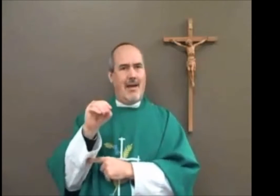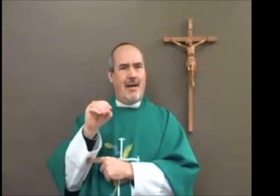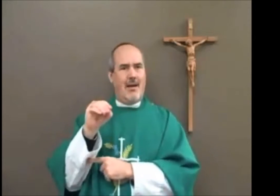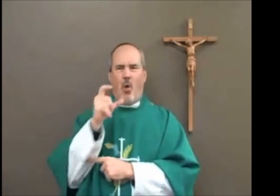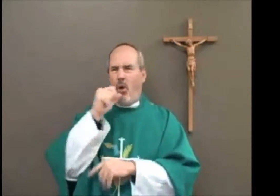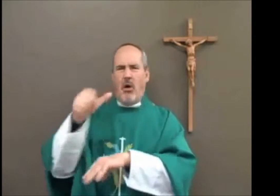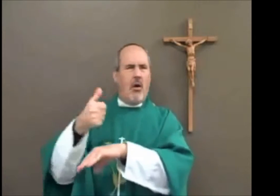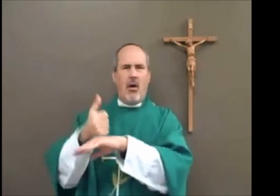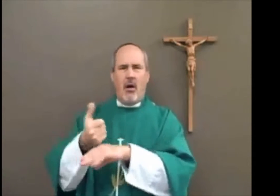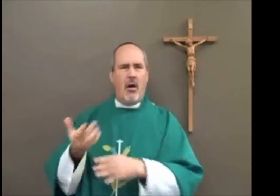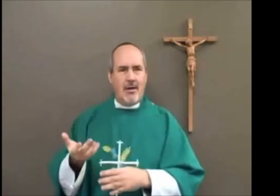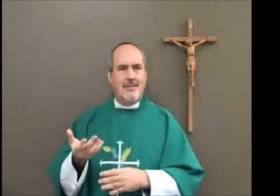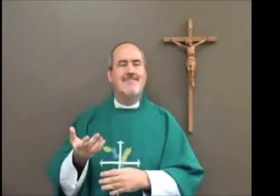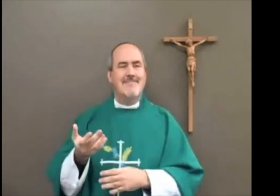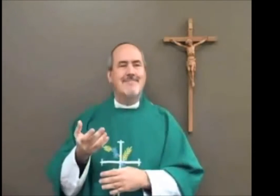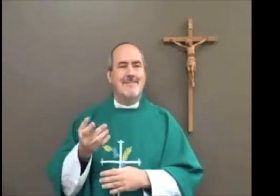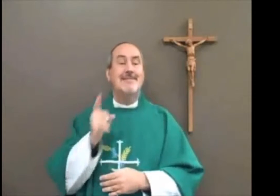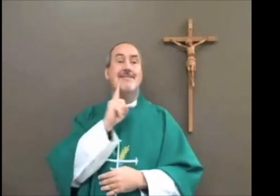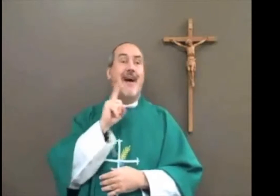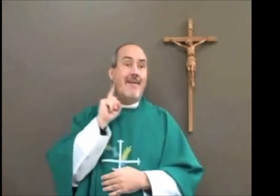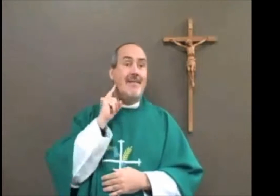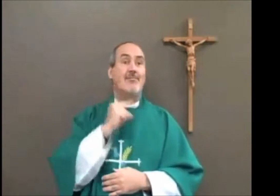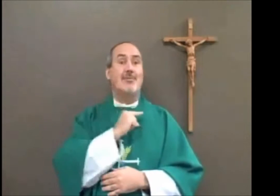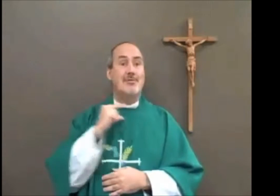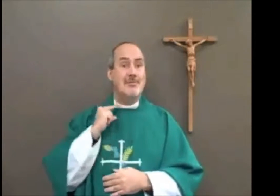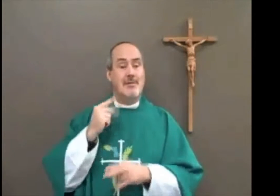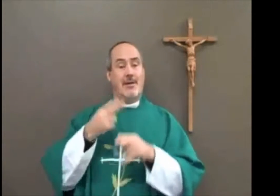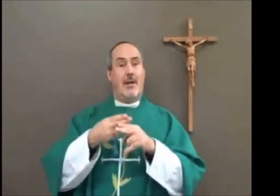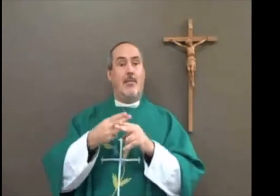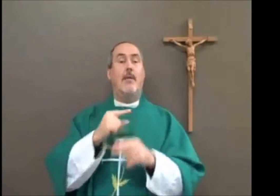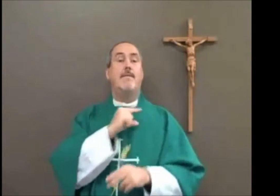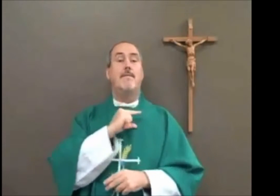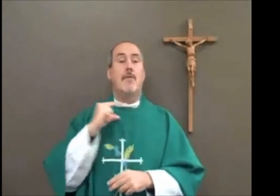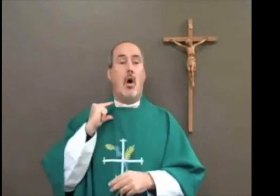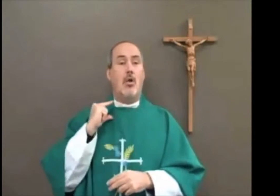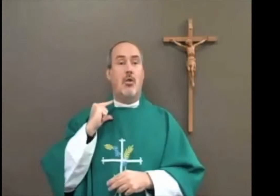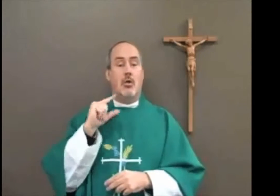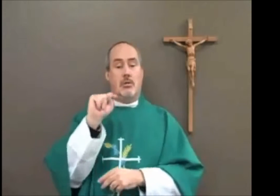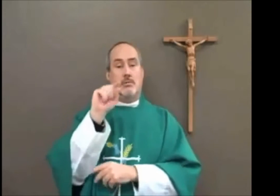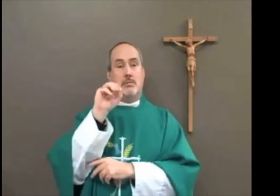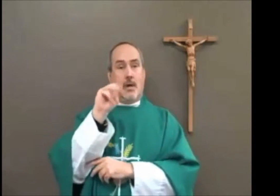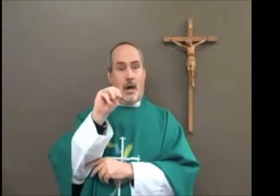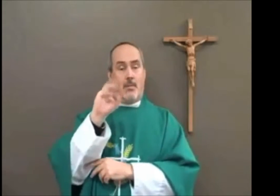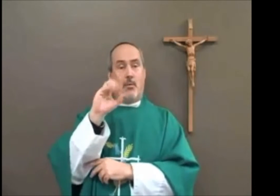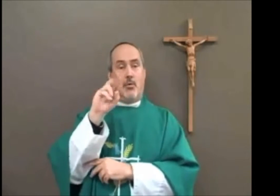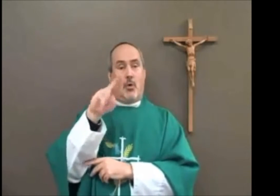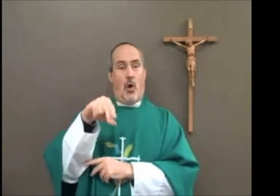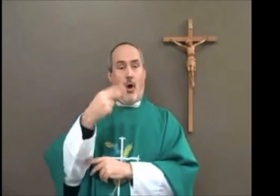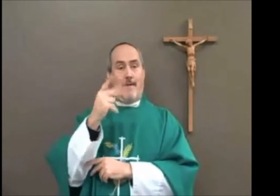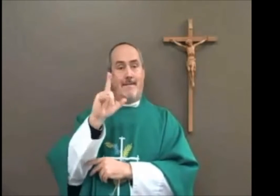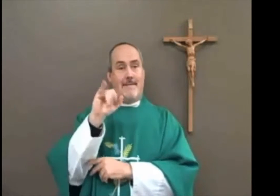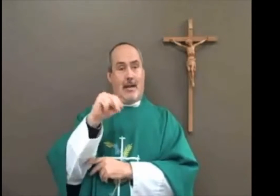set up in the 1980s by a deaf priest of the name Tom Coughlin.